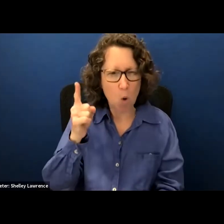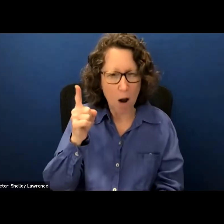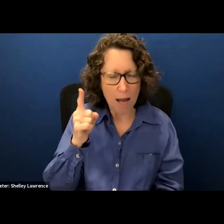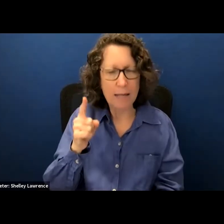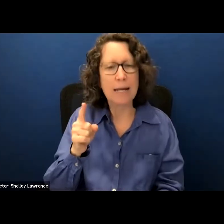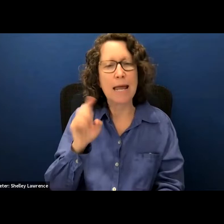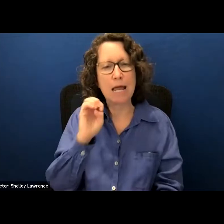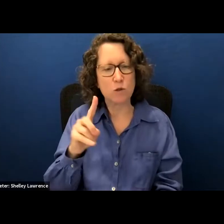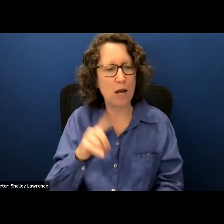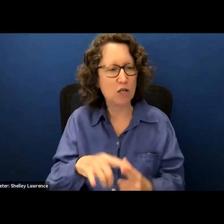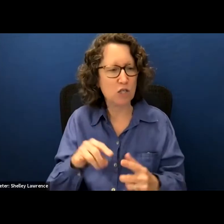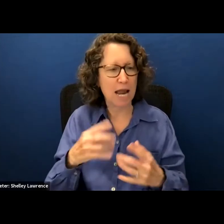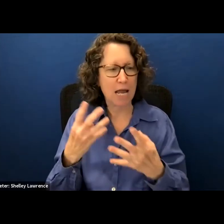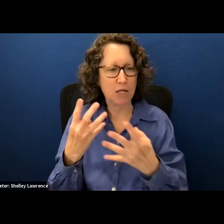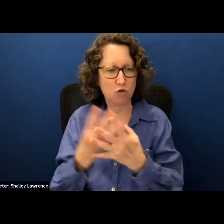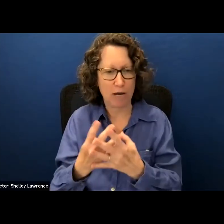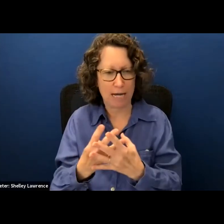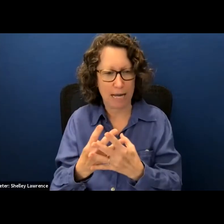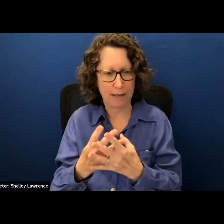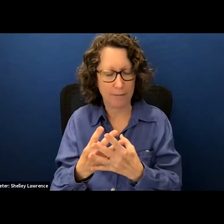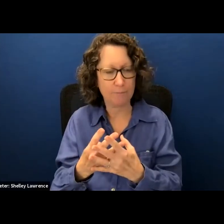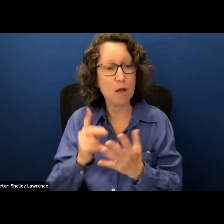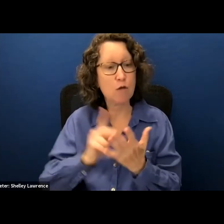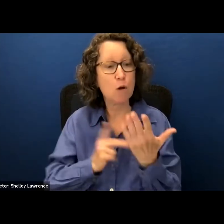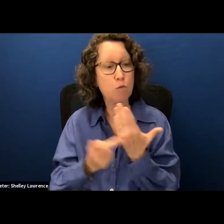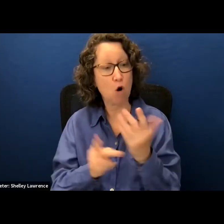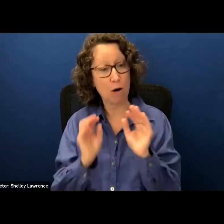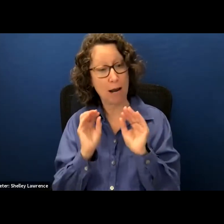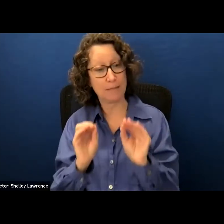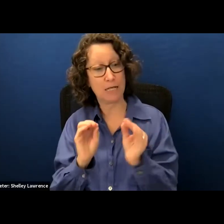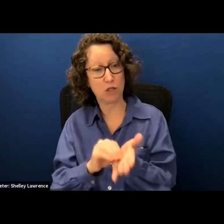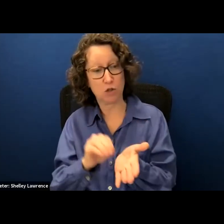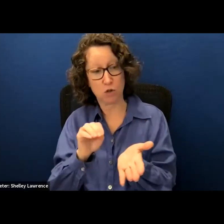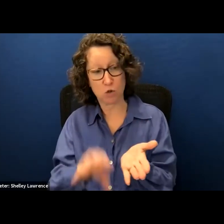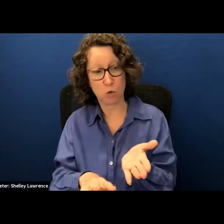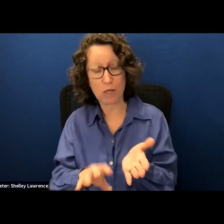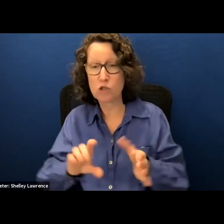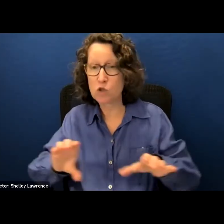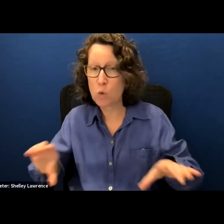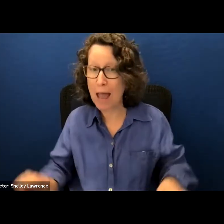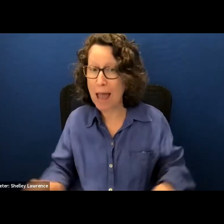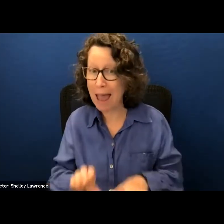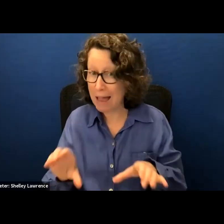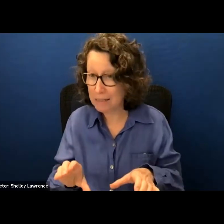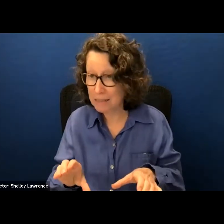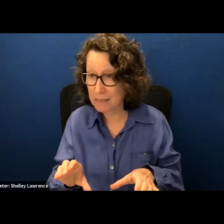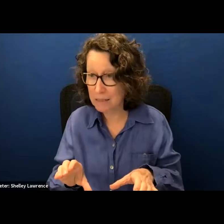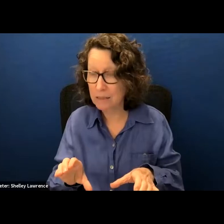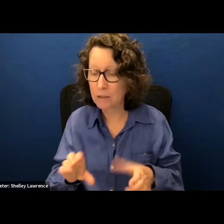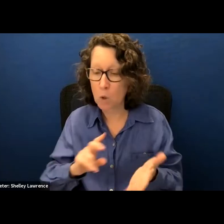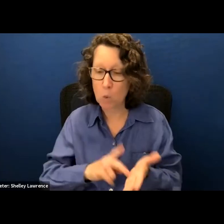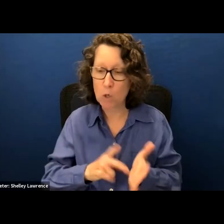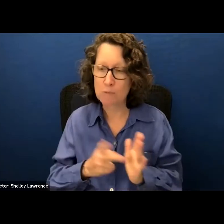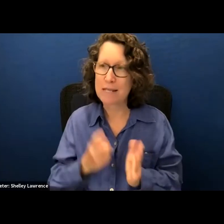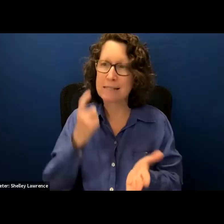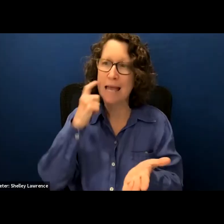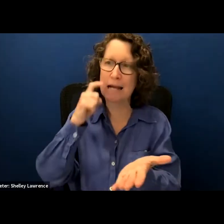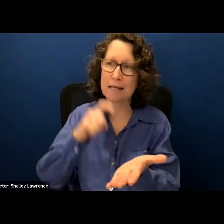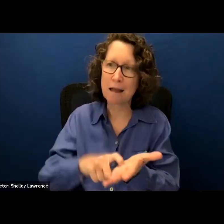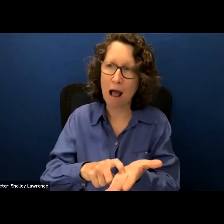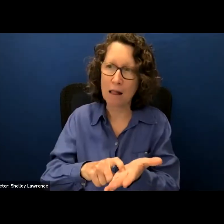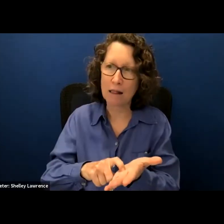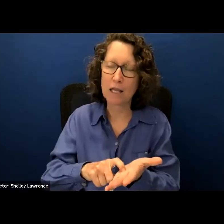screening. The program teaches students to act, which is acknowledge, show care